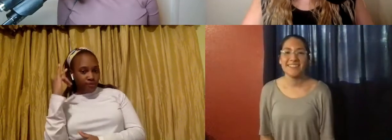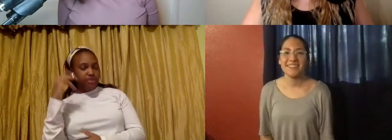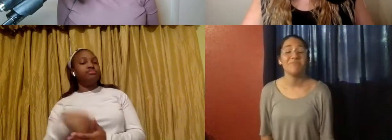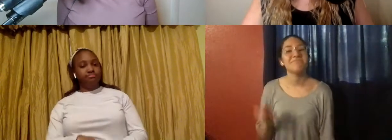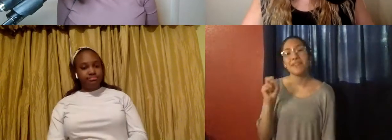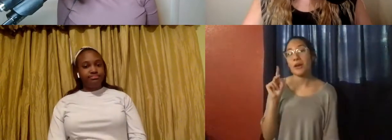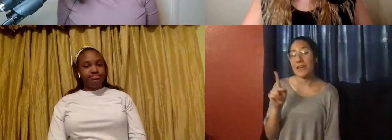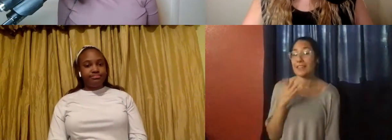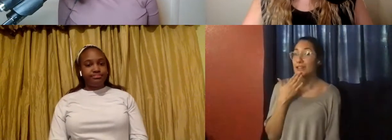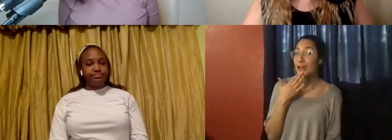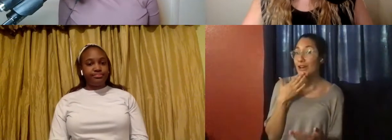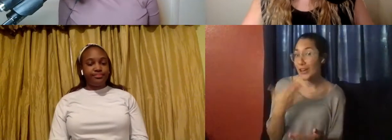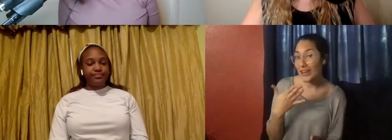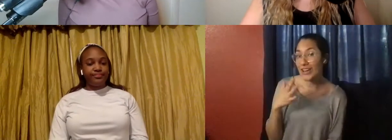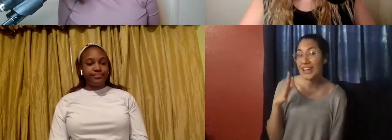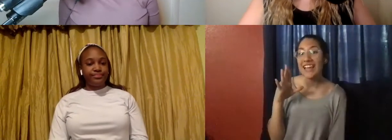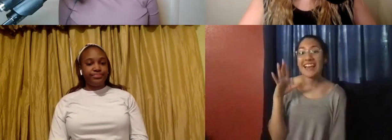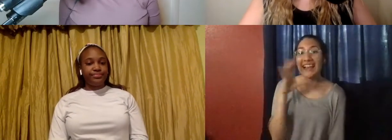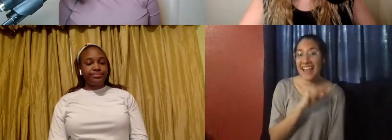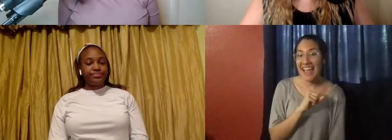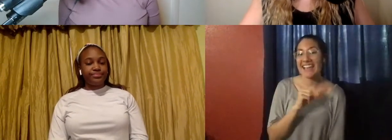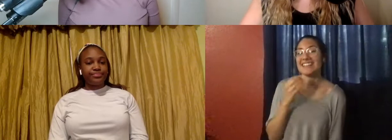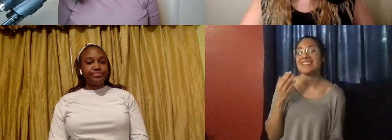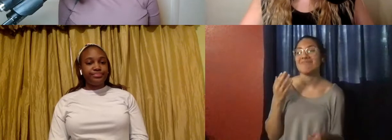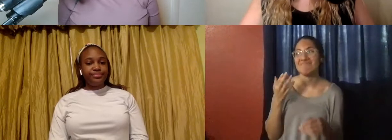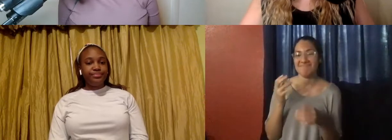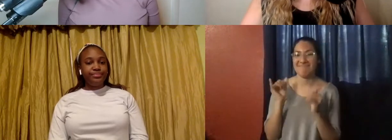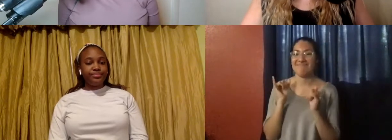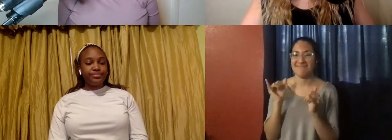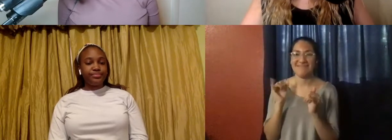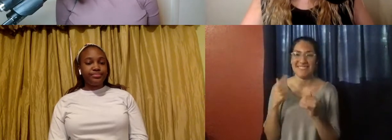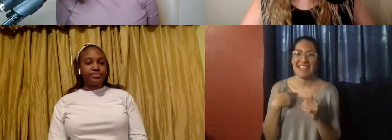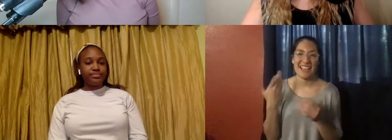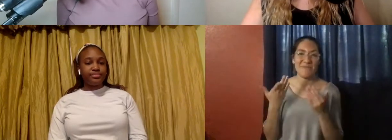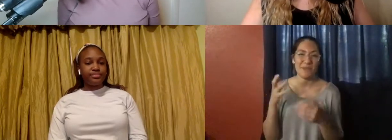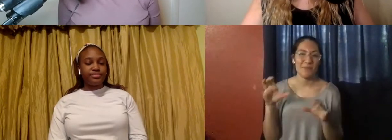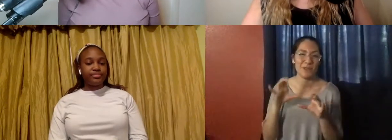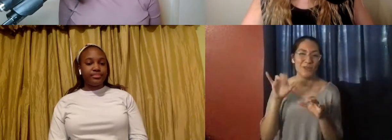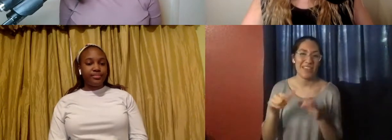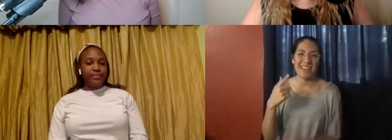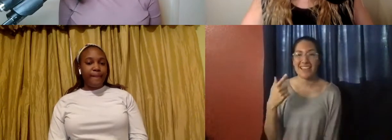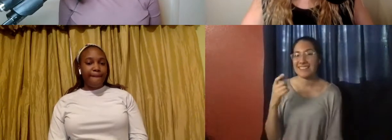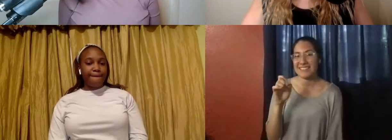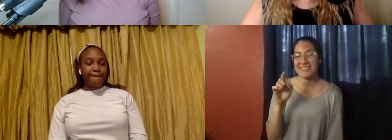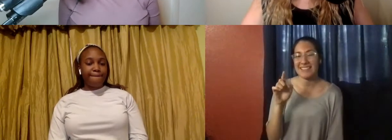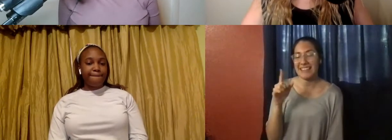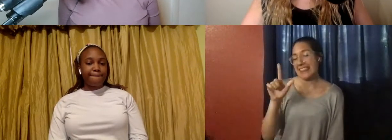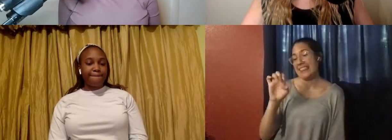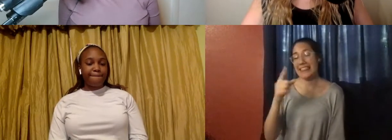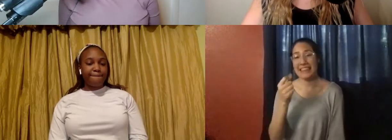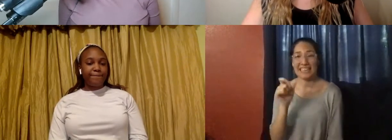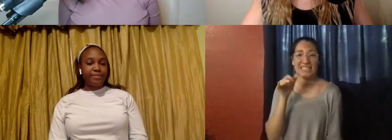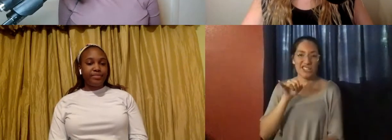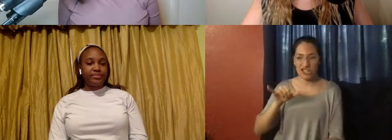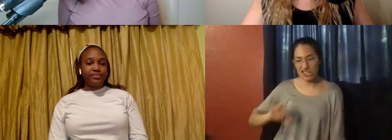good guess. I would probably do that because shaving your legs is just like a pain. But the most lasered area of the body